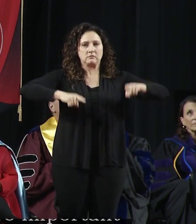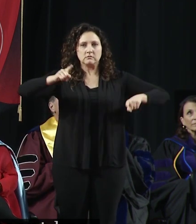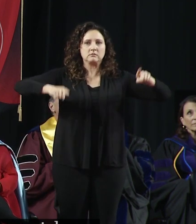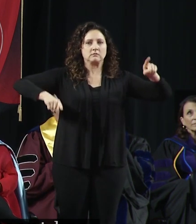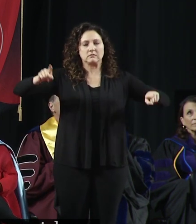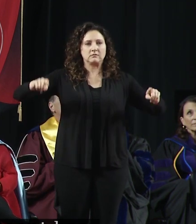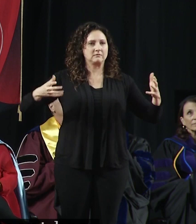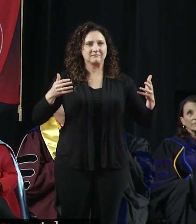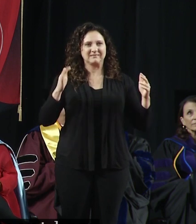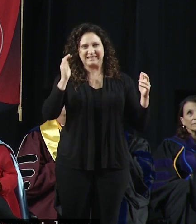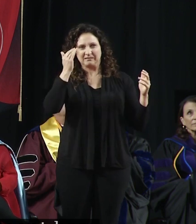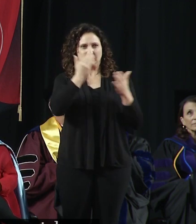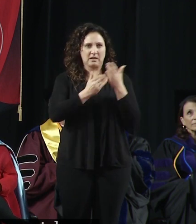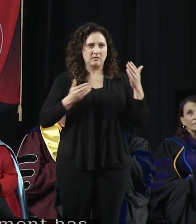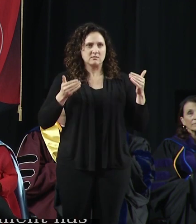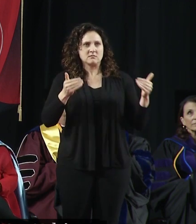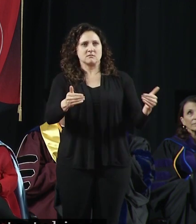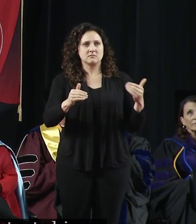risk.